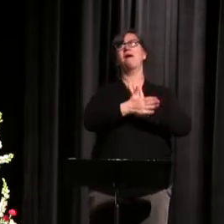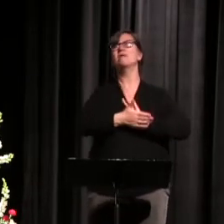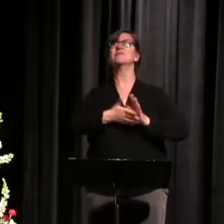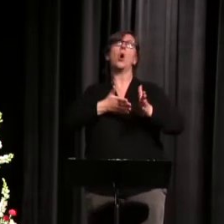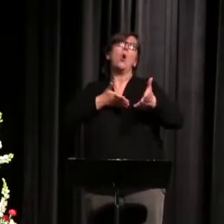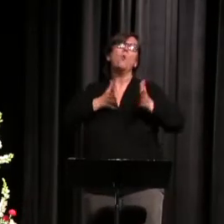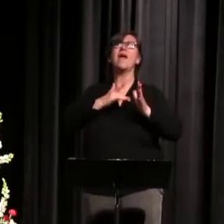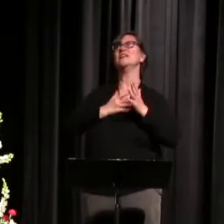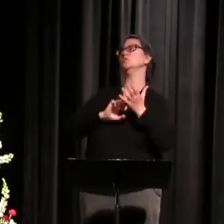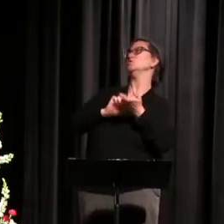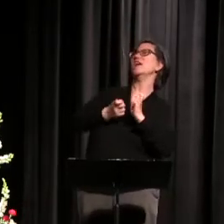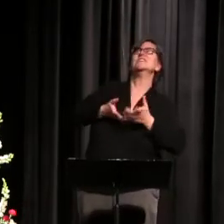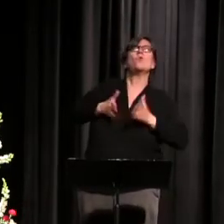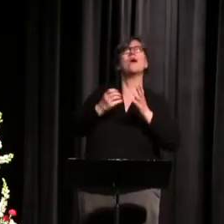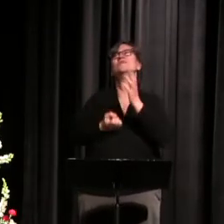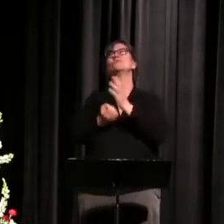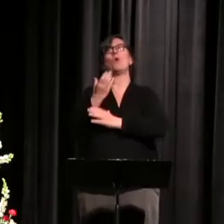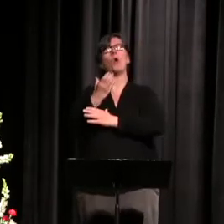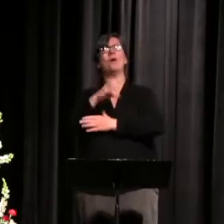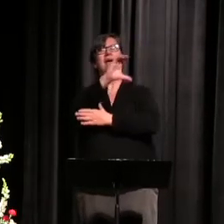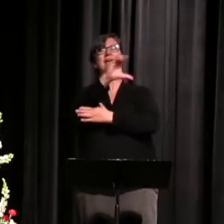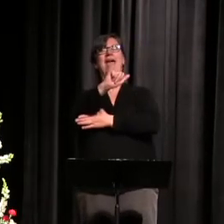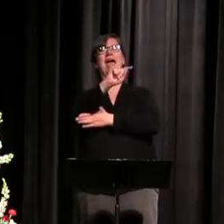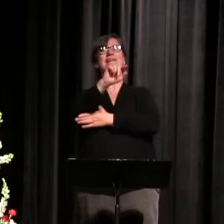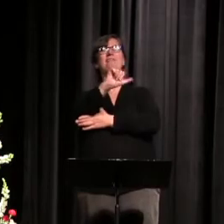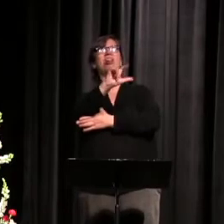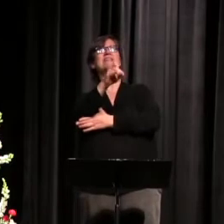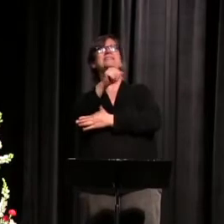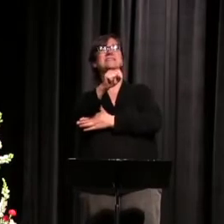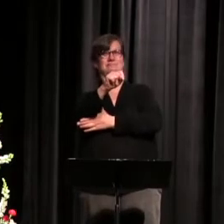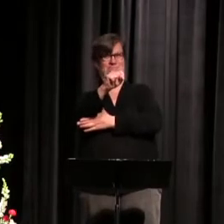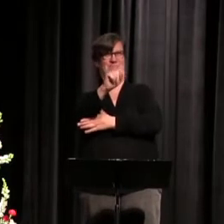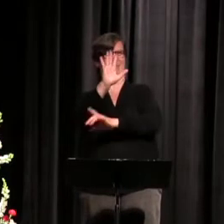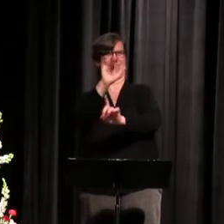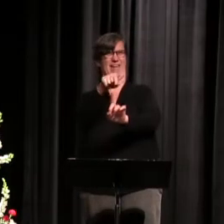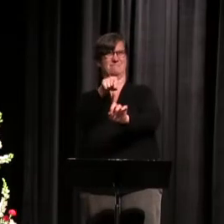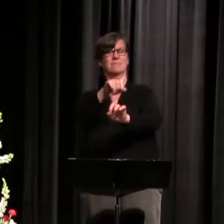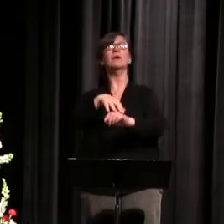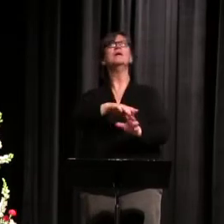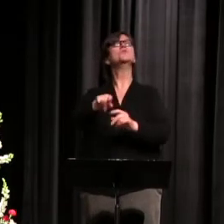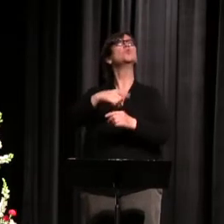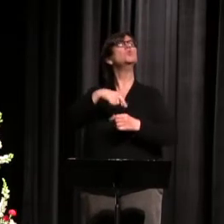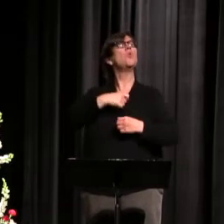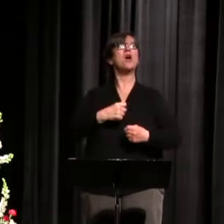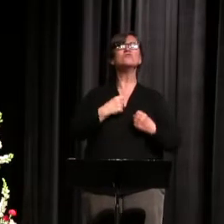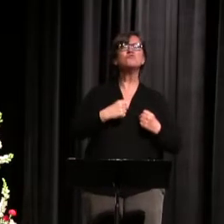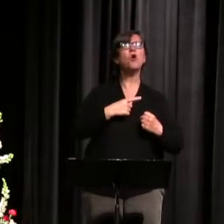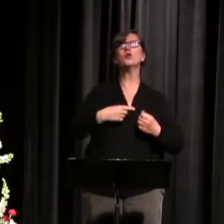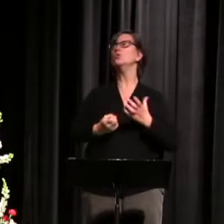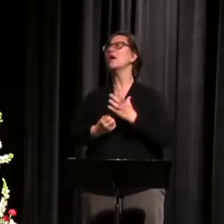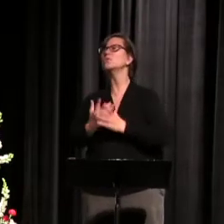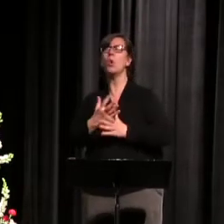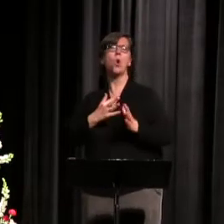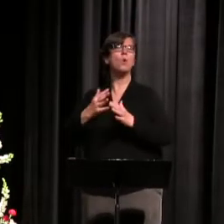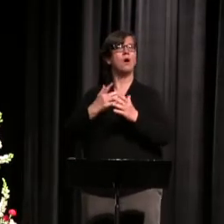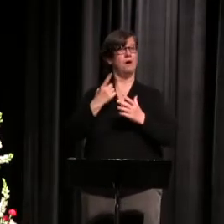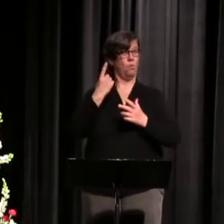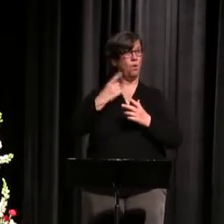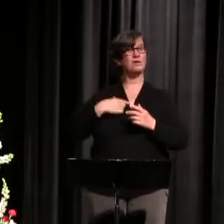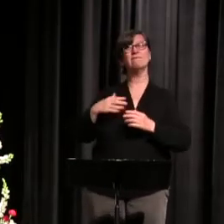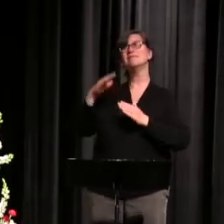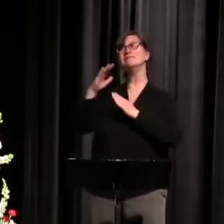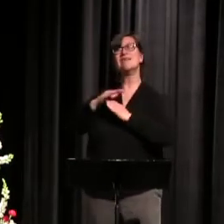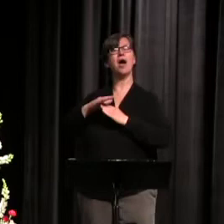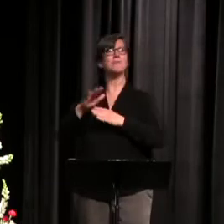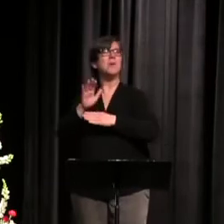growth. You all are stronger than you know. One of the most iconic movie characters of all